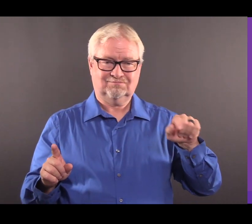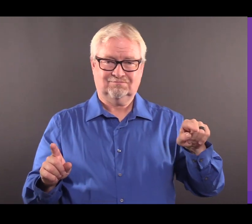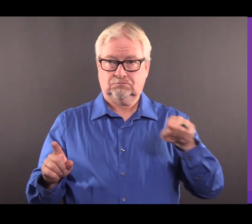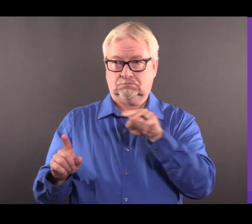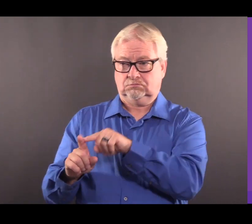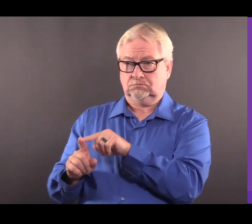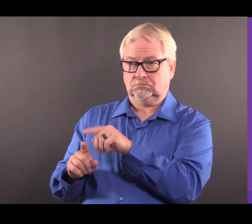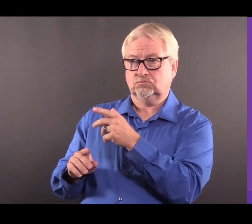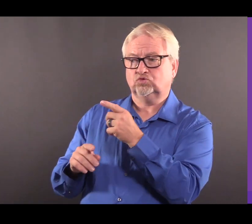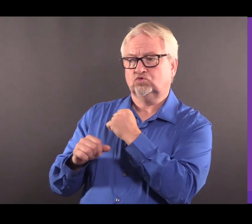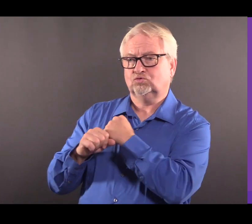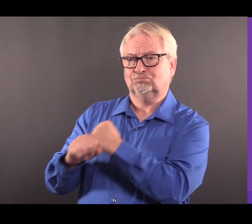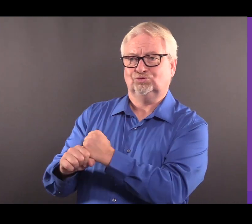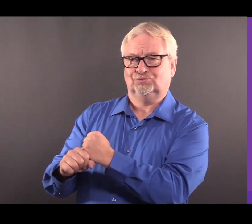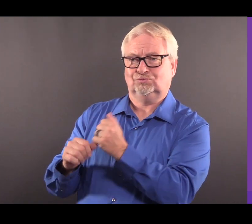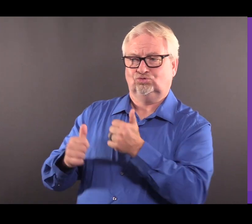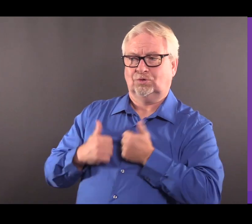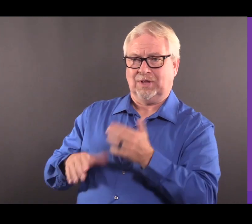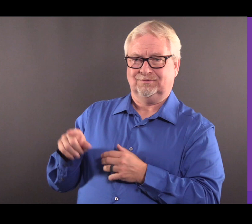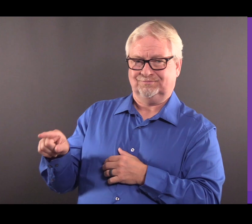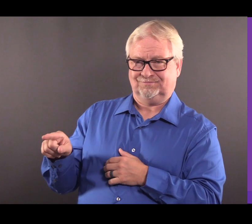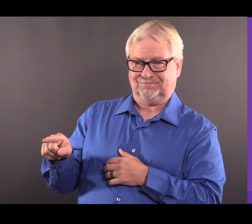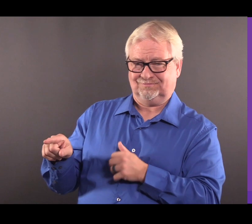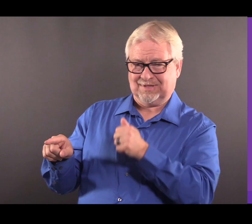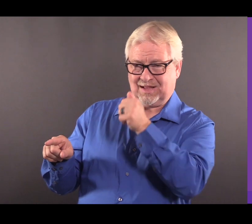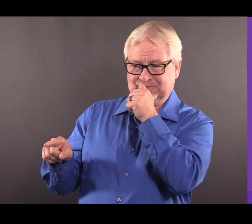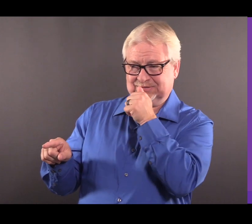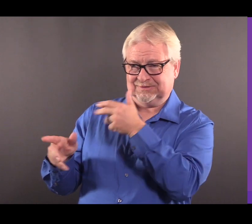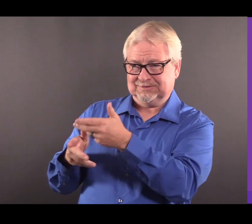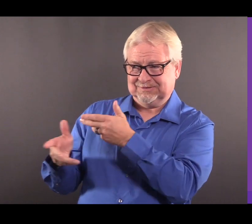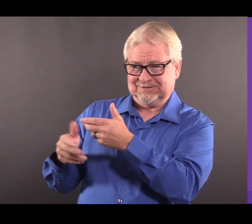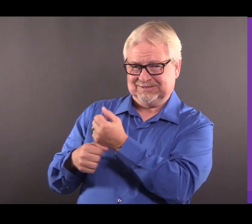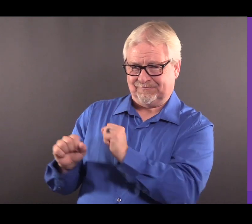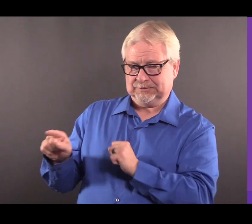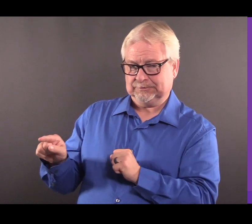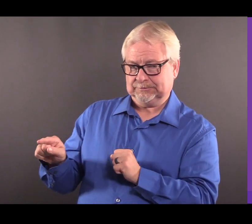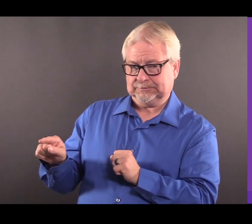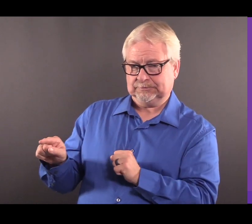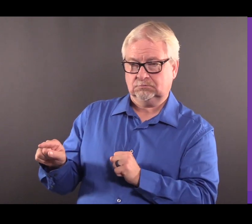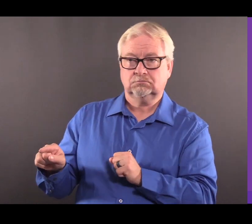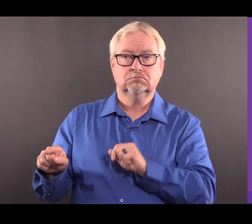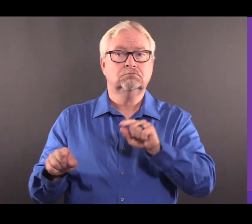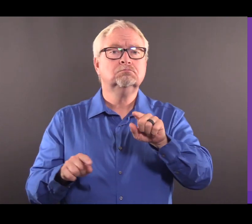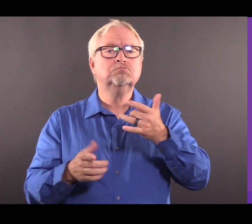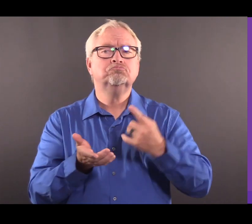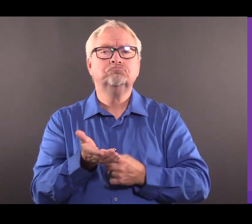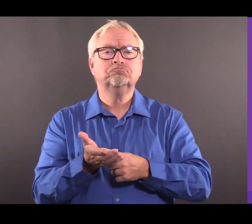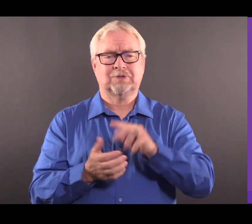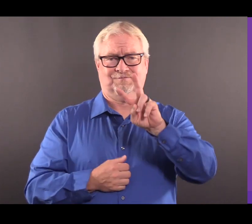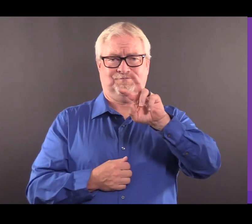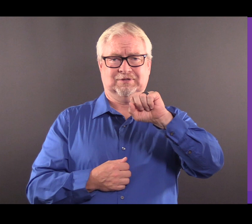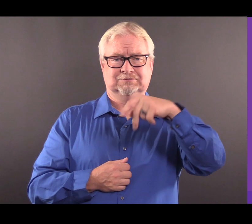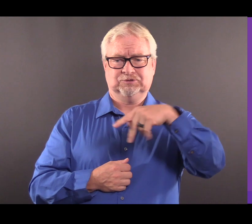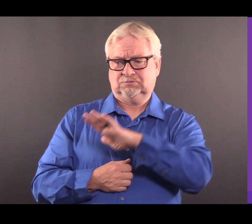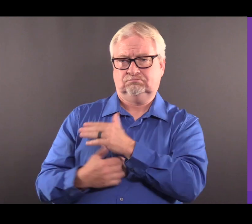than HMIS is to protect survivor confidentiality and thus their safety. We talked